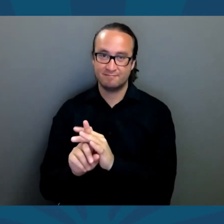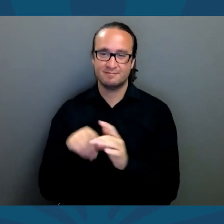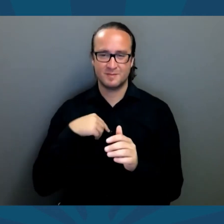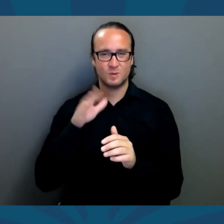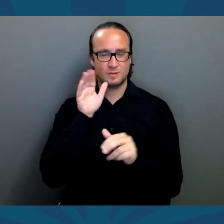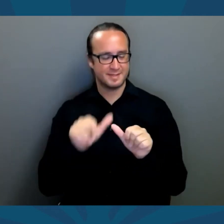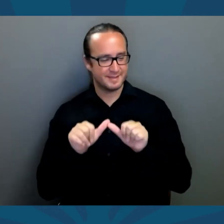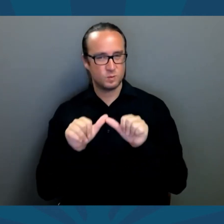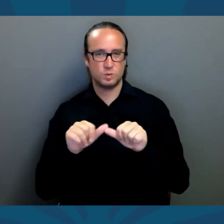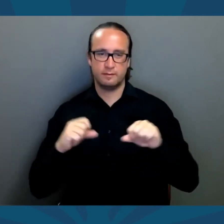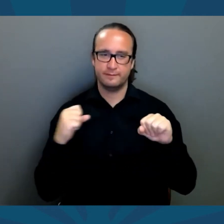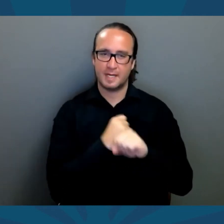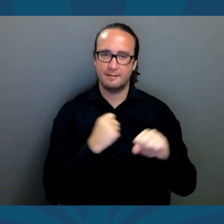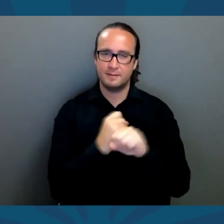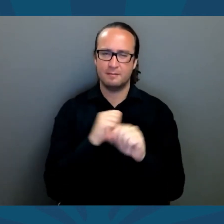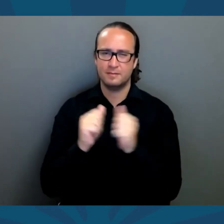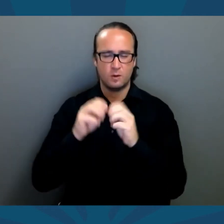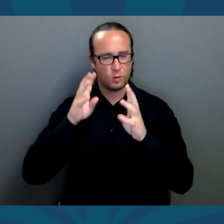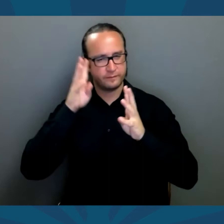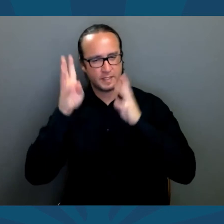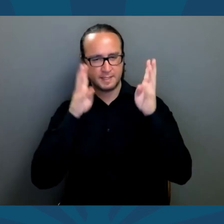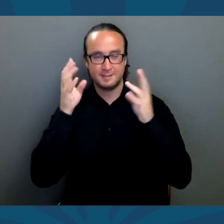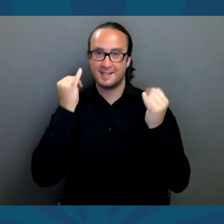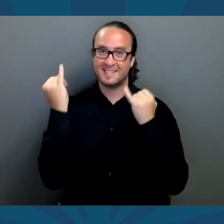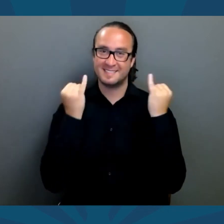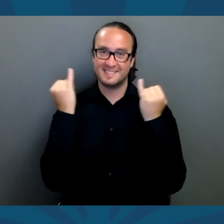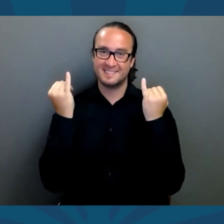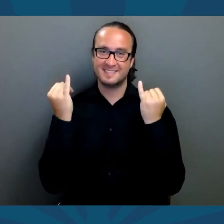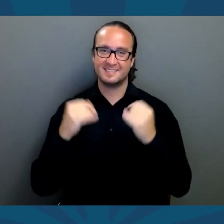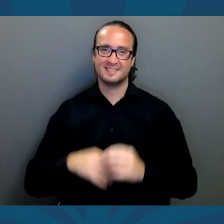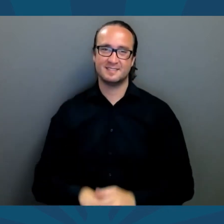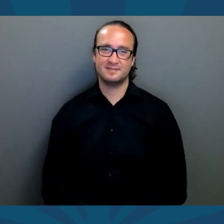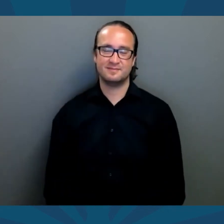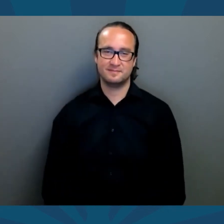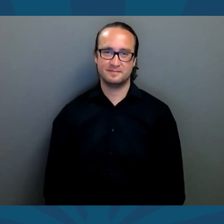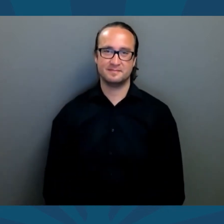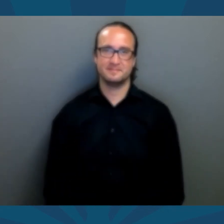Issues exist. I will fight to solve with innovative ideas.